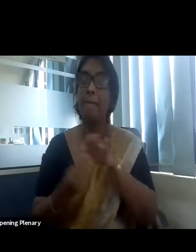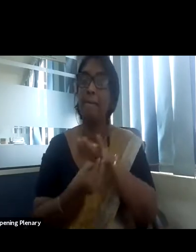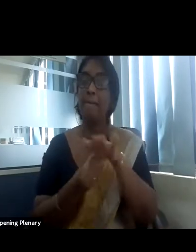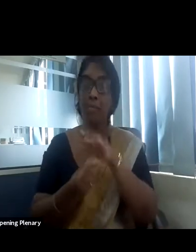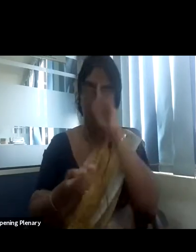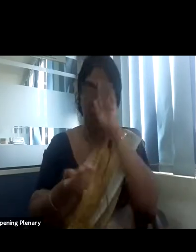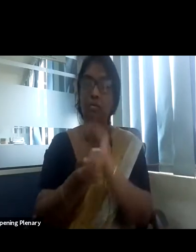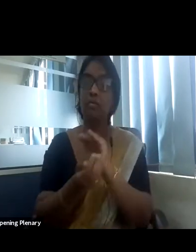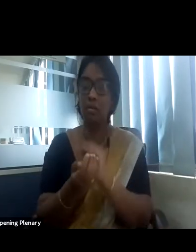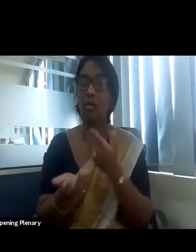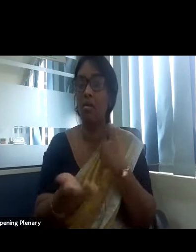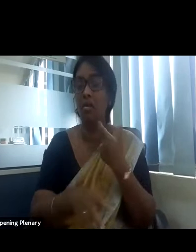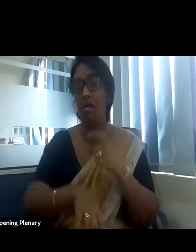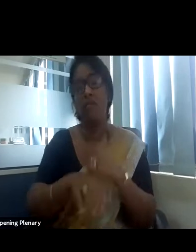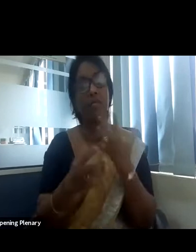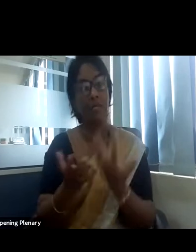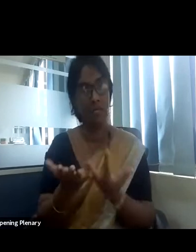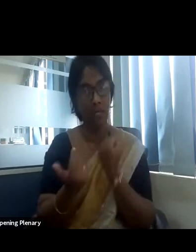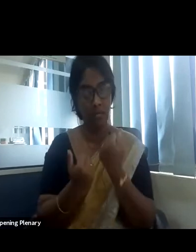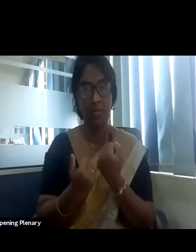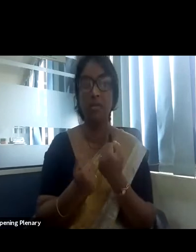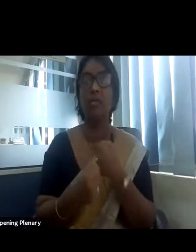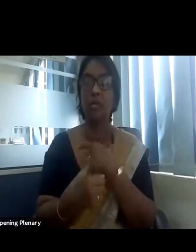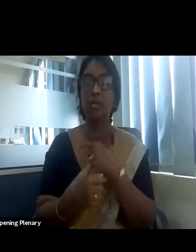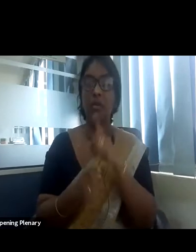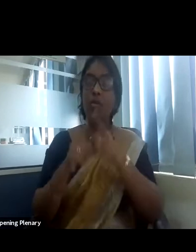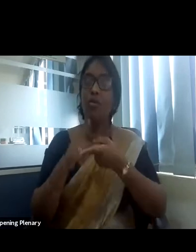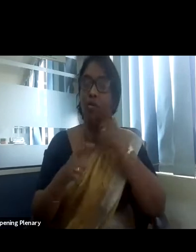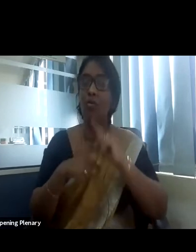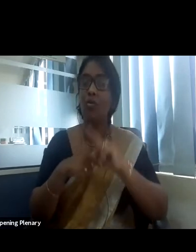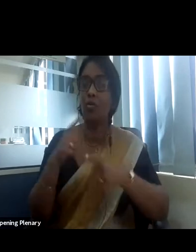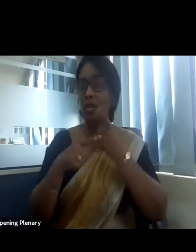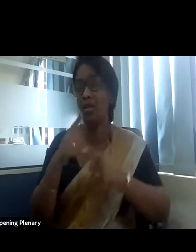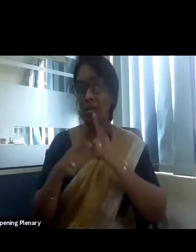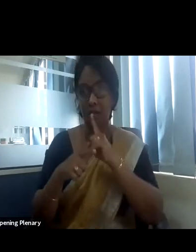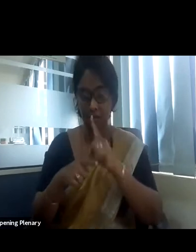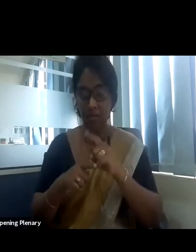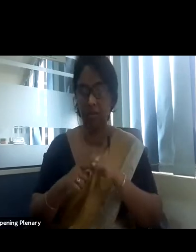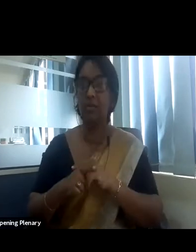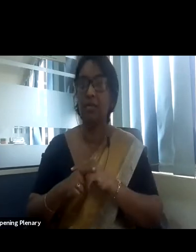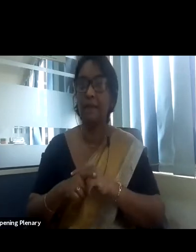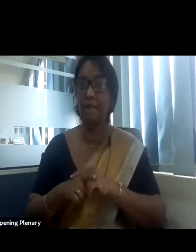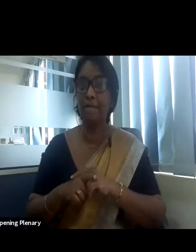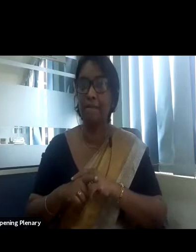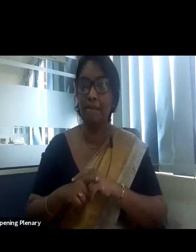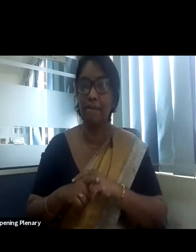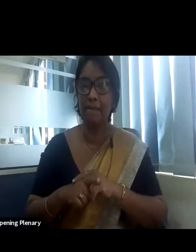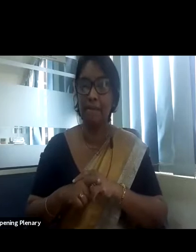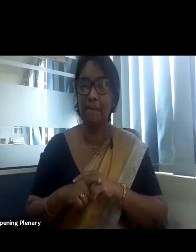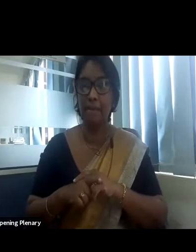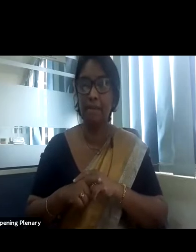is just one small example, and these are not the only green claims that are